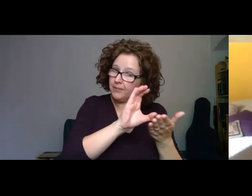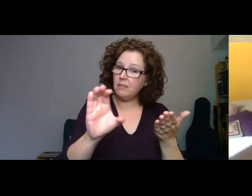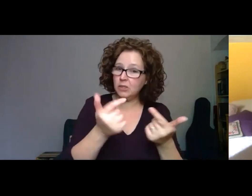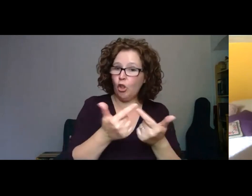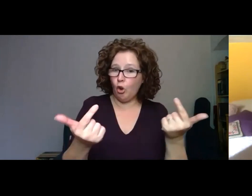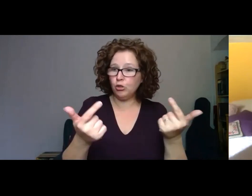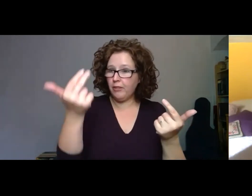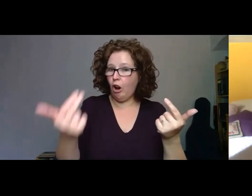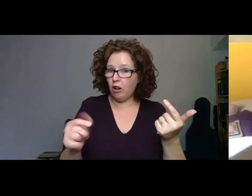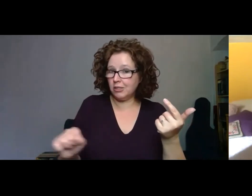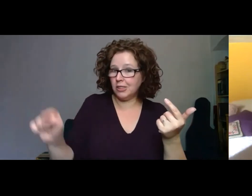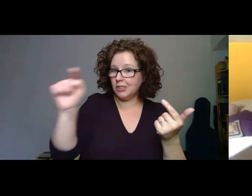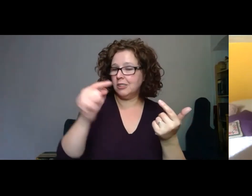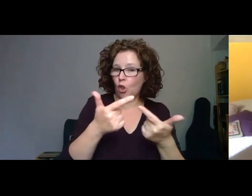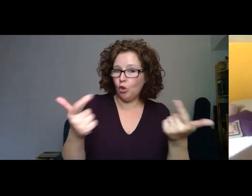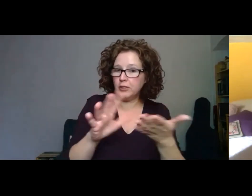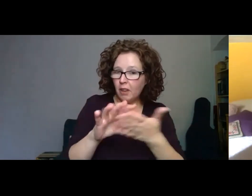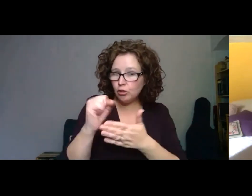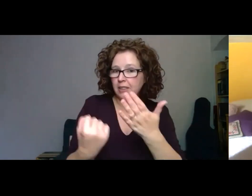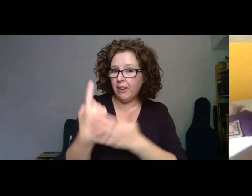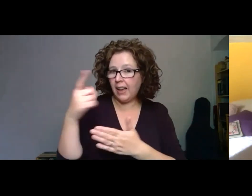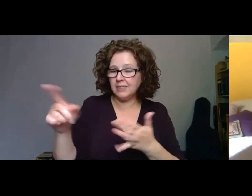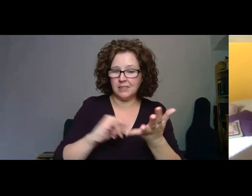the art and the cultural events.